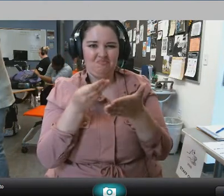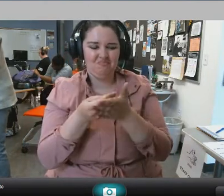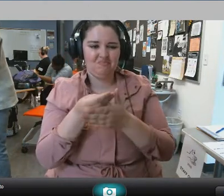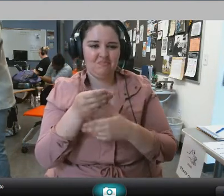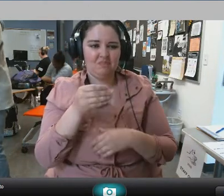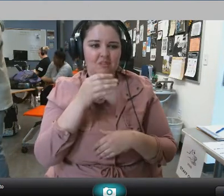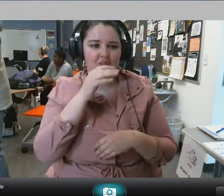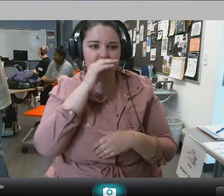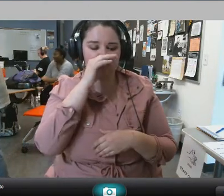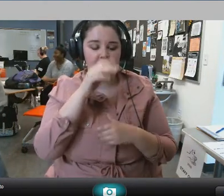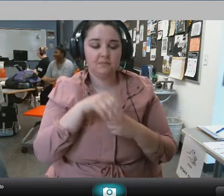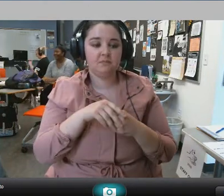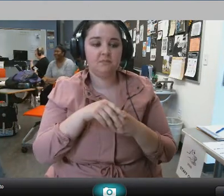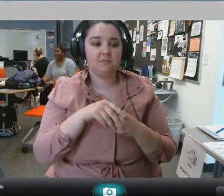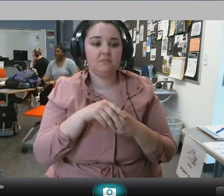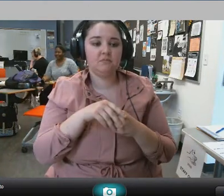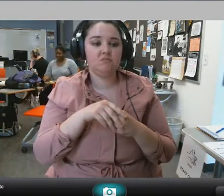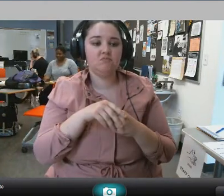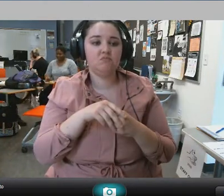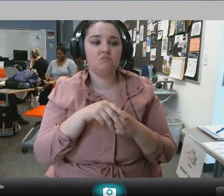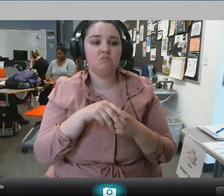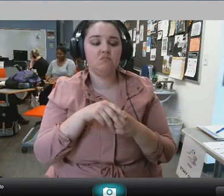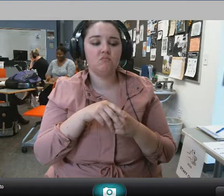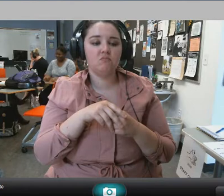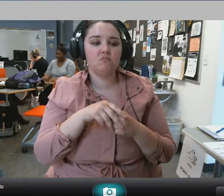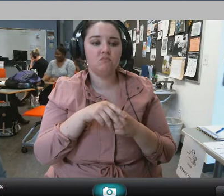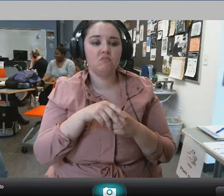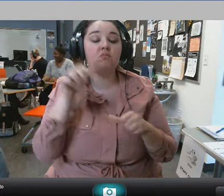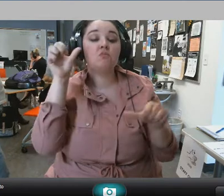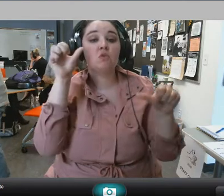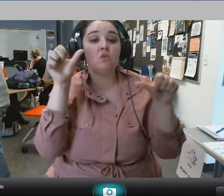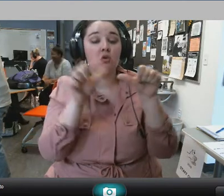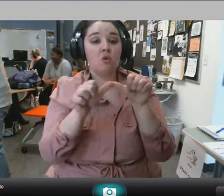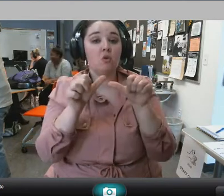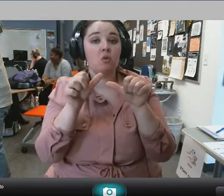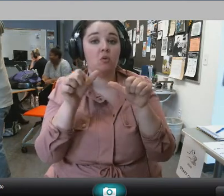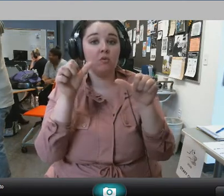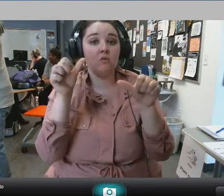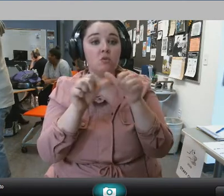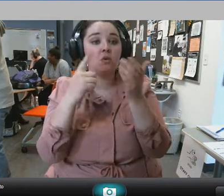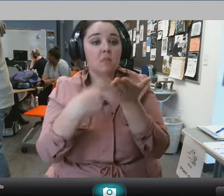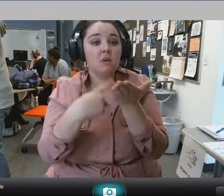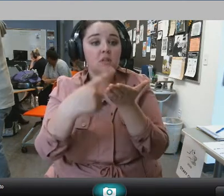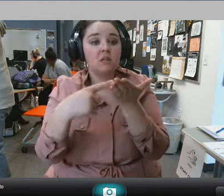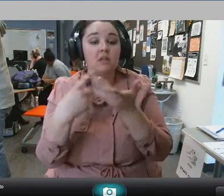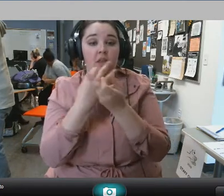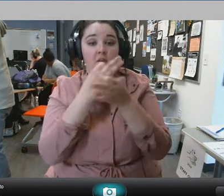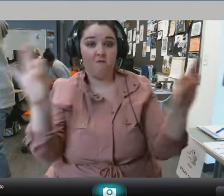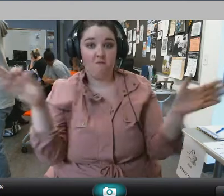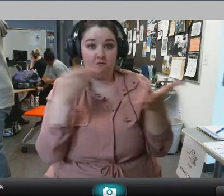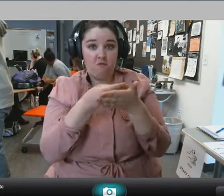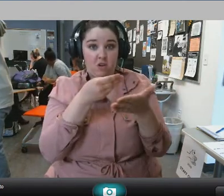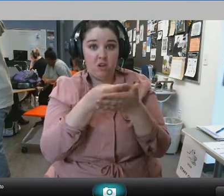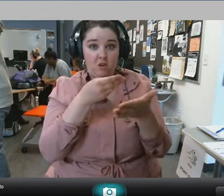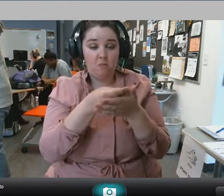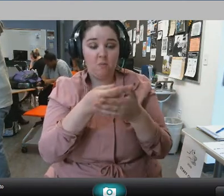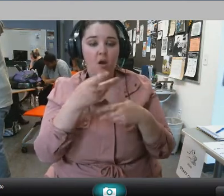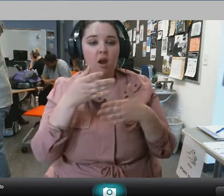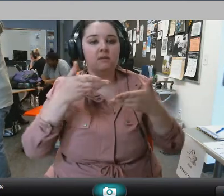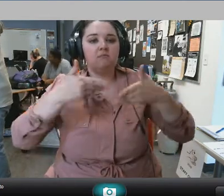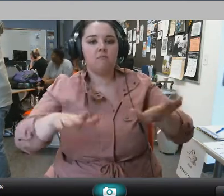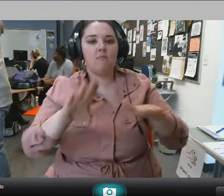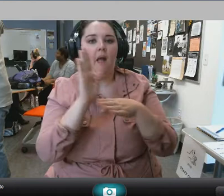Remember what we spoke about yesterday in terms of free enterprise allowing businesses to operate freely